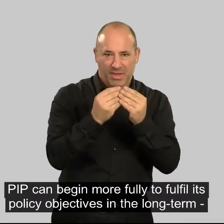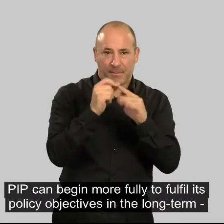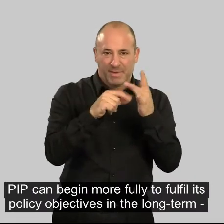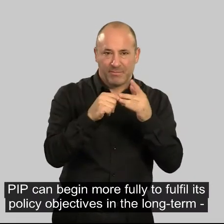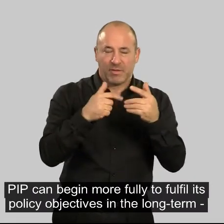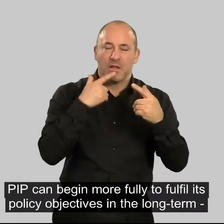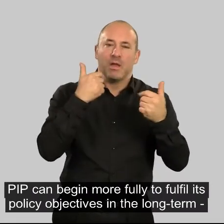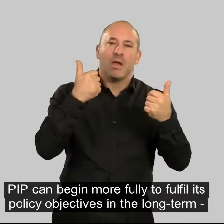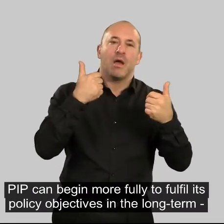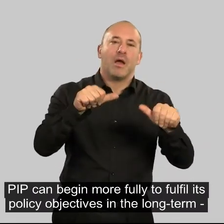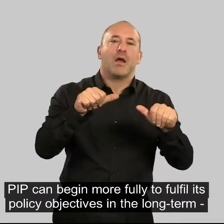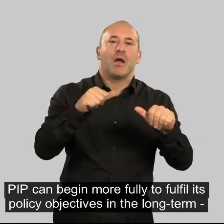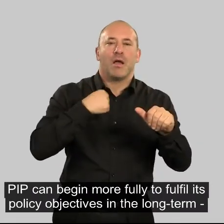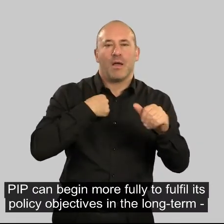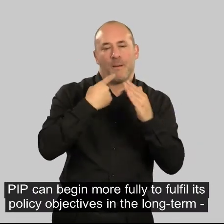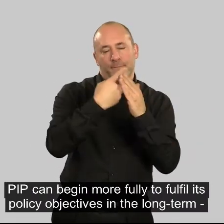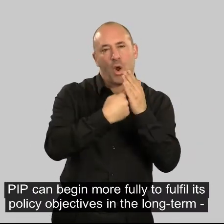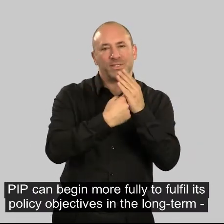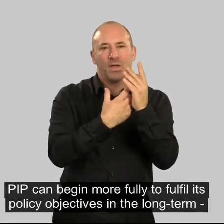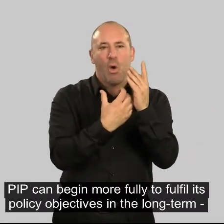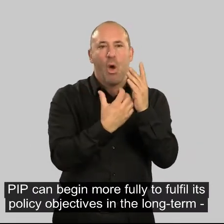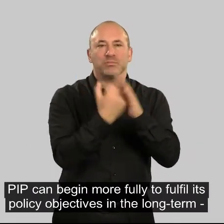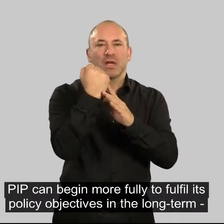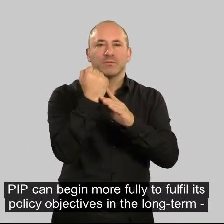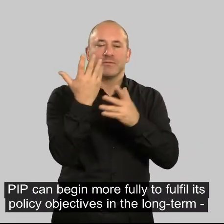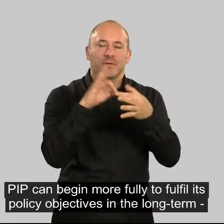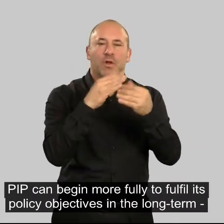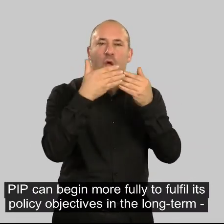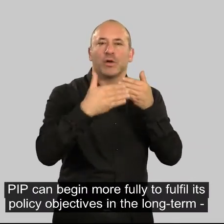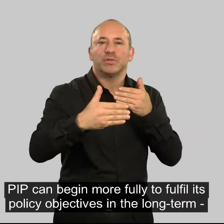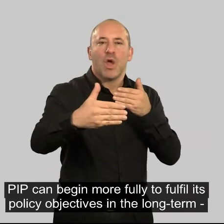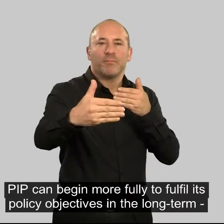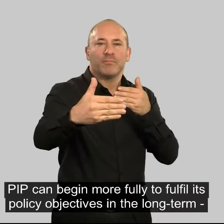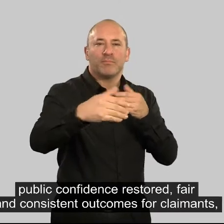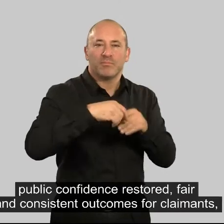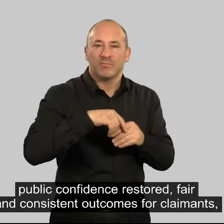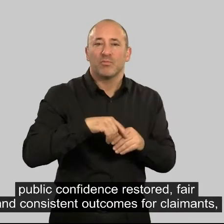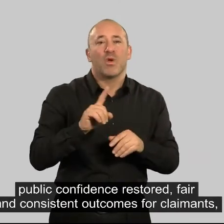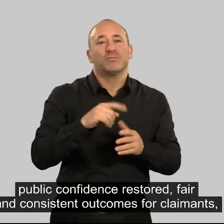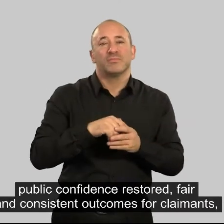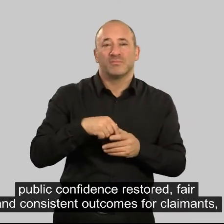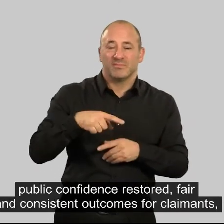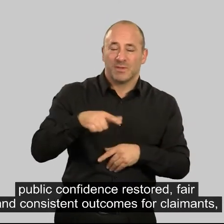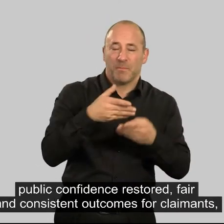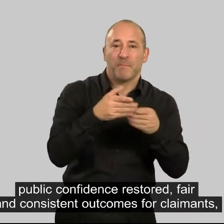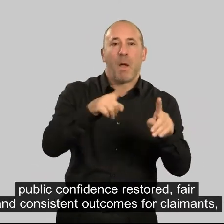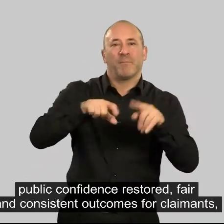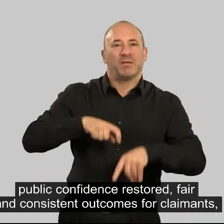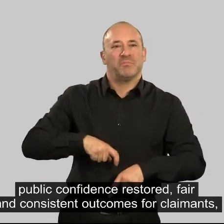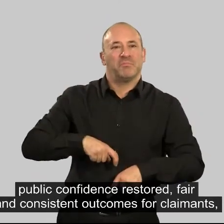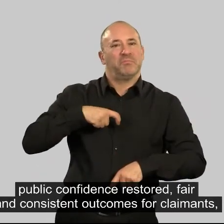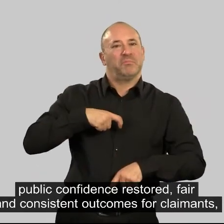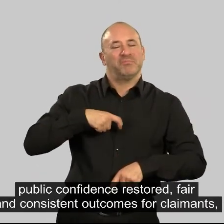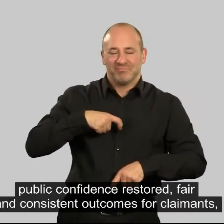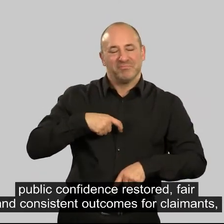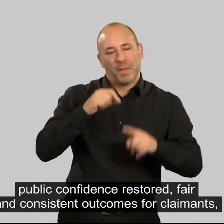more fully to fulfil its policy objectives in the long term: public confidence restored, fair